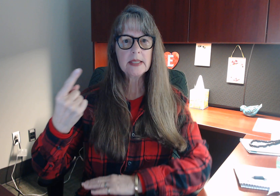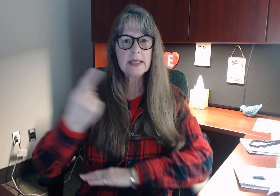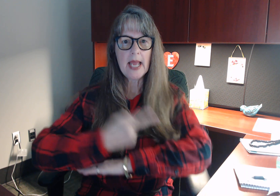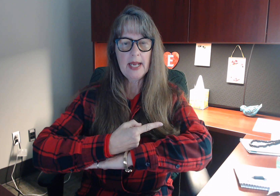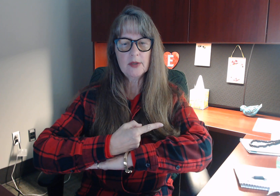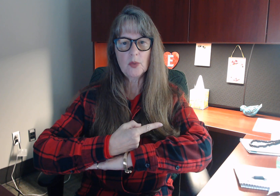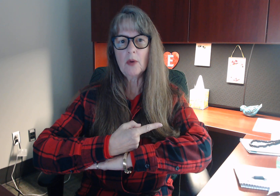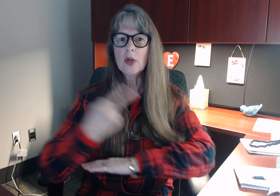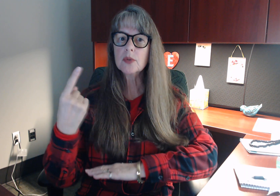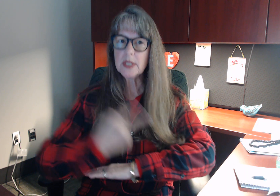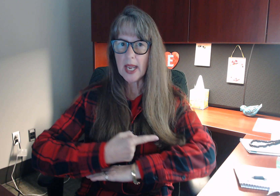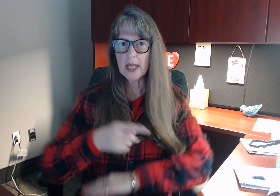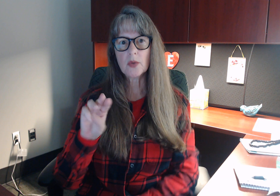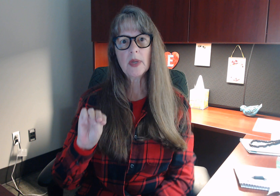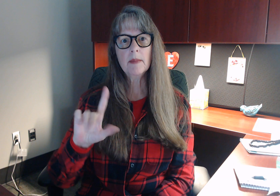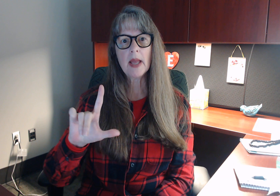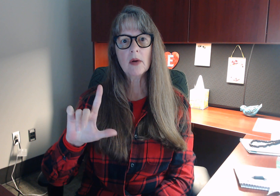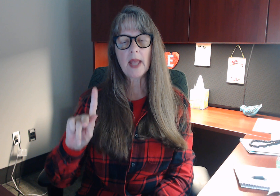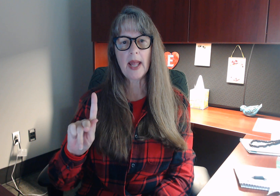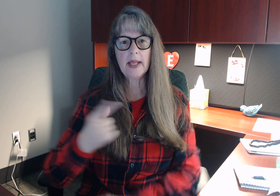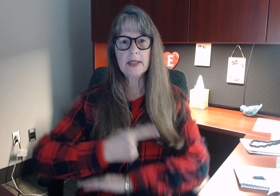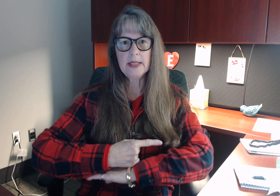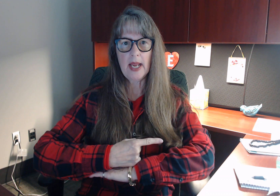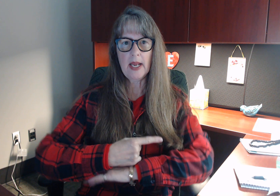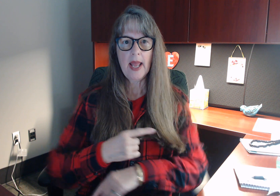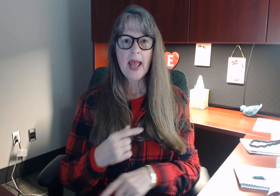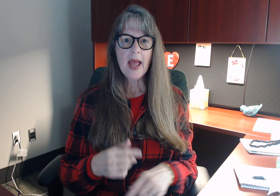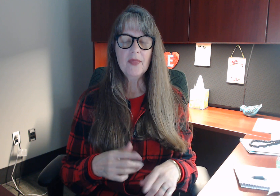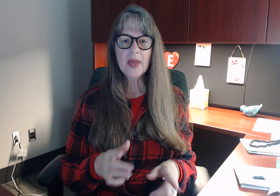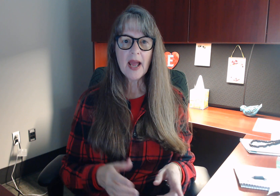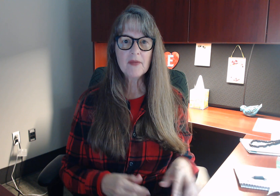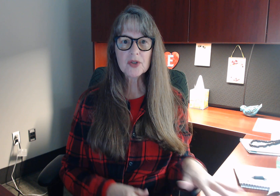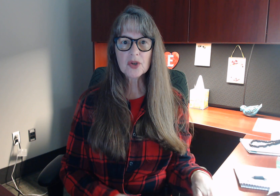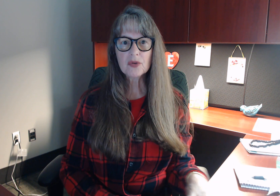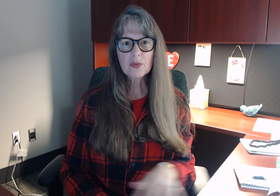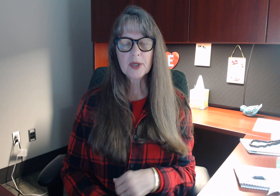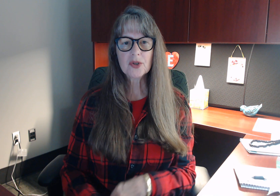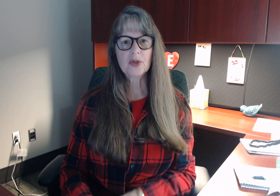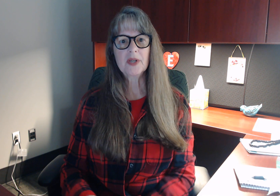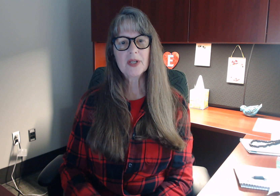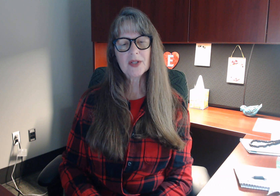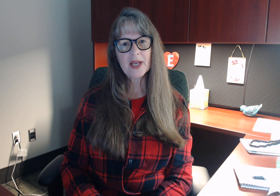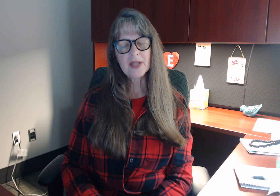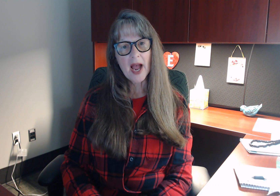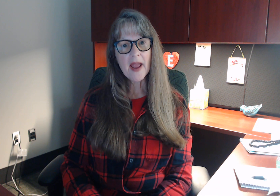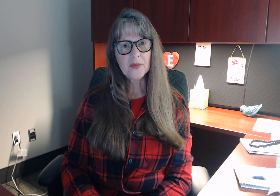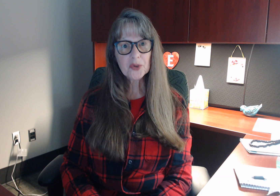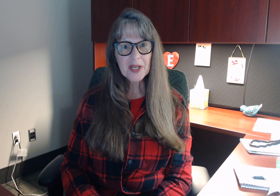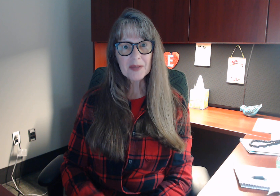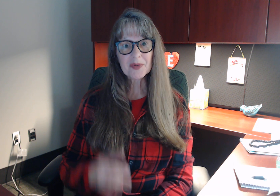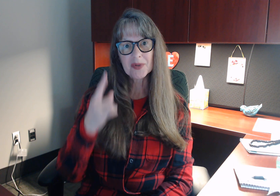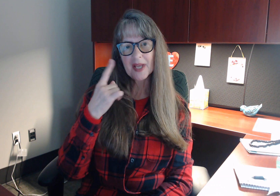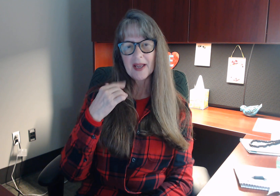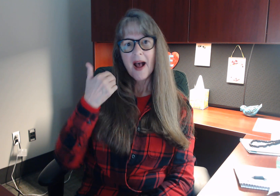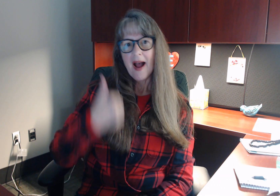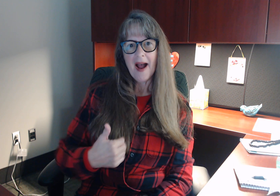Day. So we already know day. So MLK Day. And then I have this cute little picture that it says, I have a dream. So it's like, I